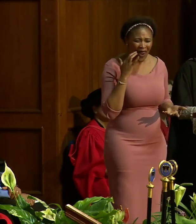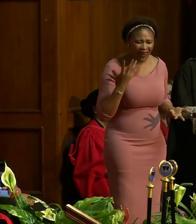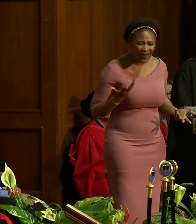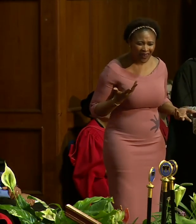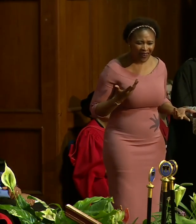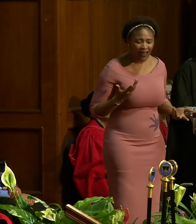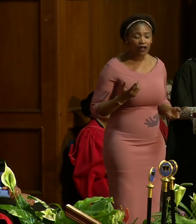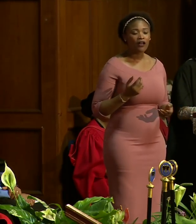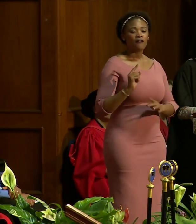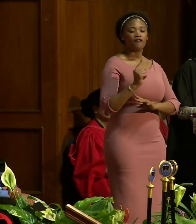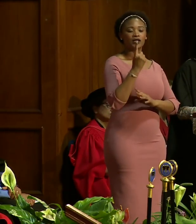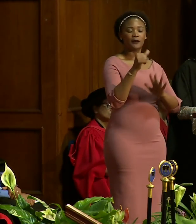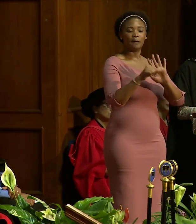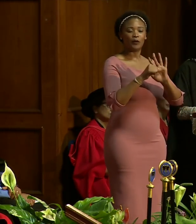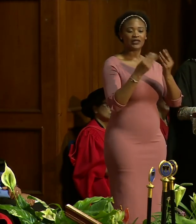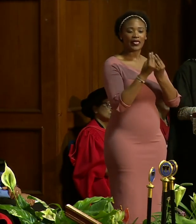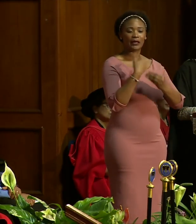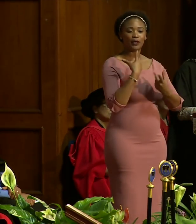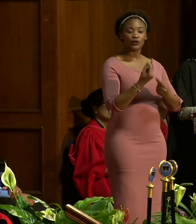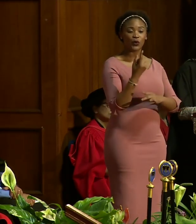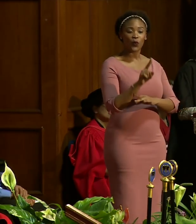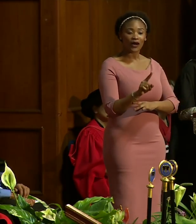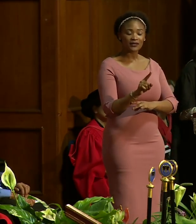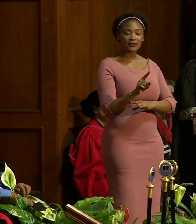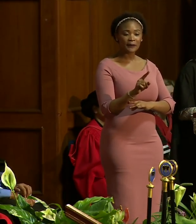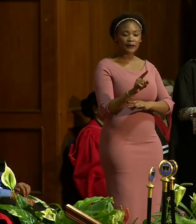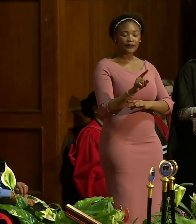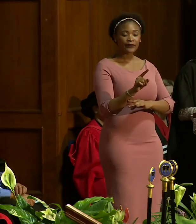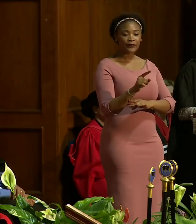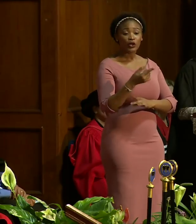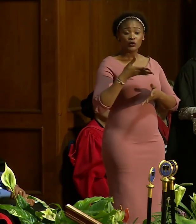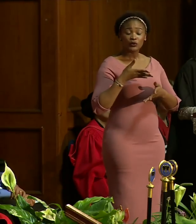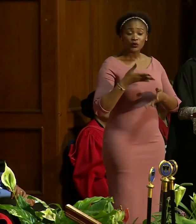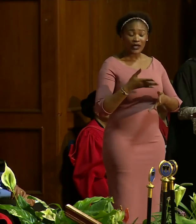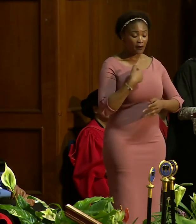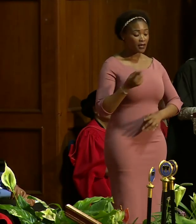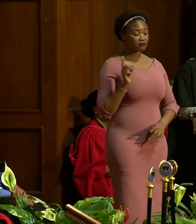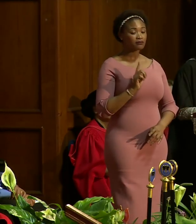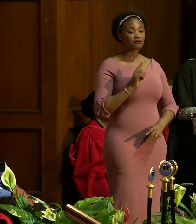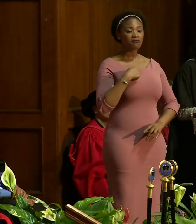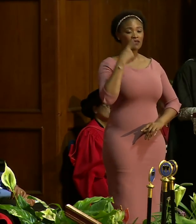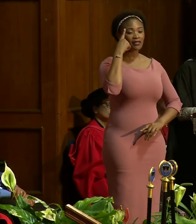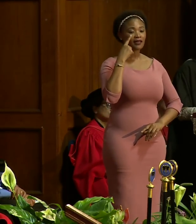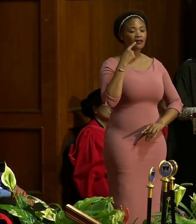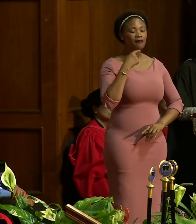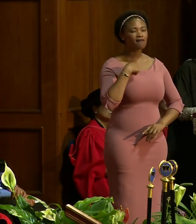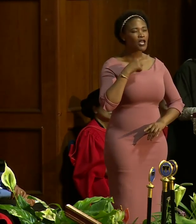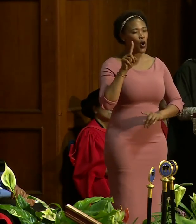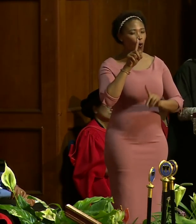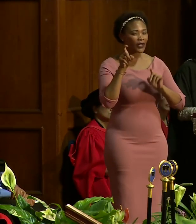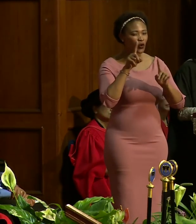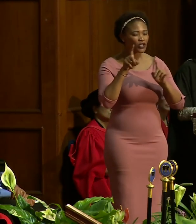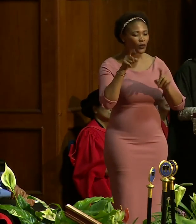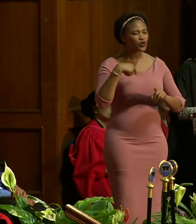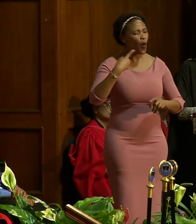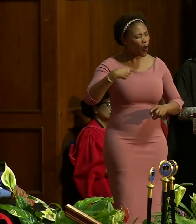single most important thing I have done in my life to bring me to the point where I'm in front of you today is to stay close to those questions and not be